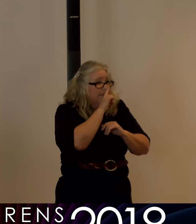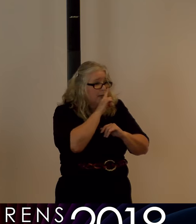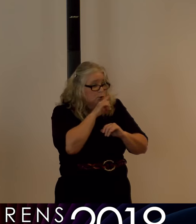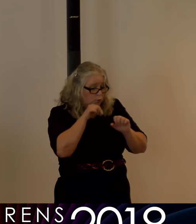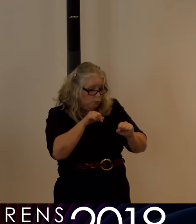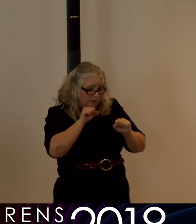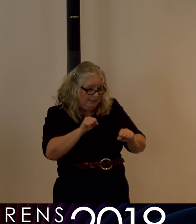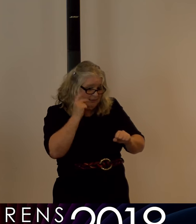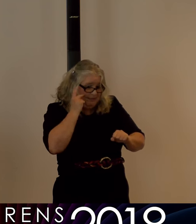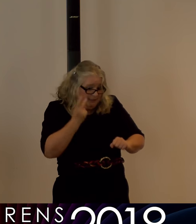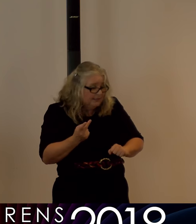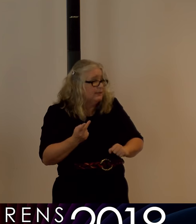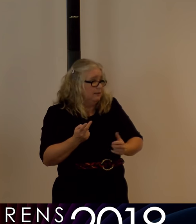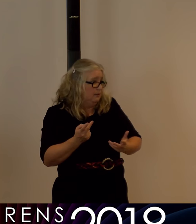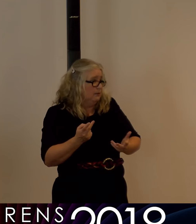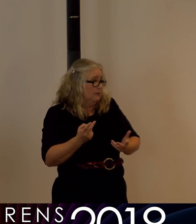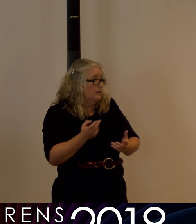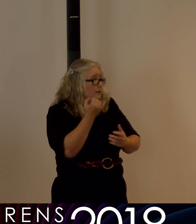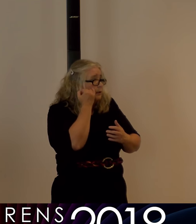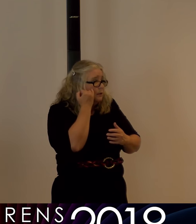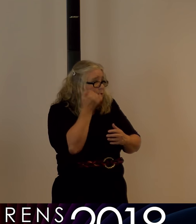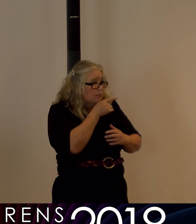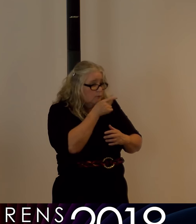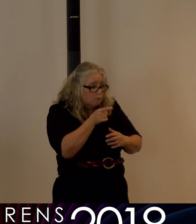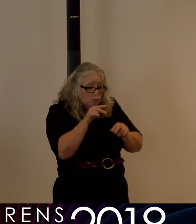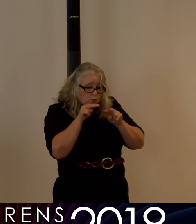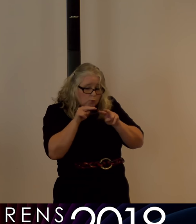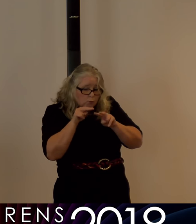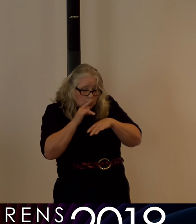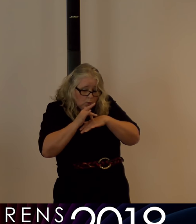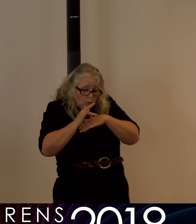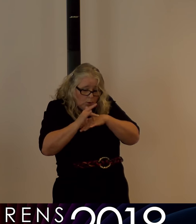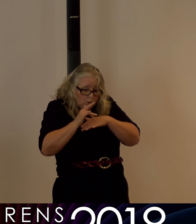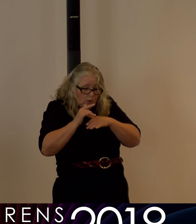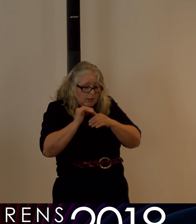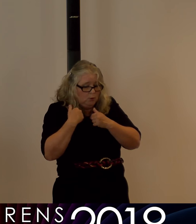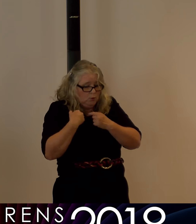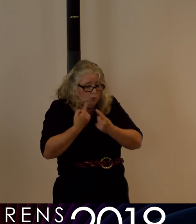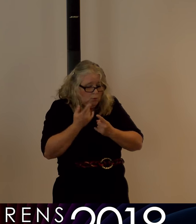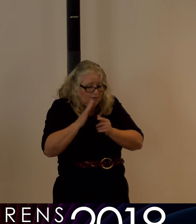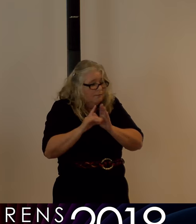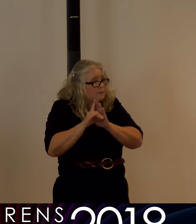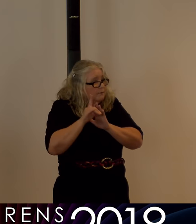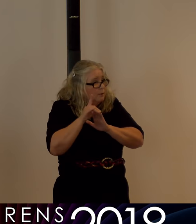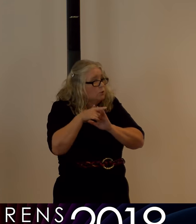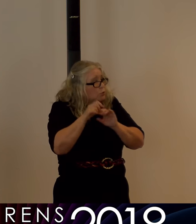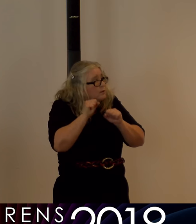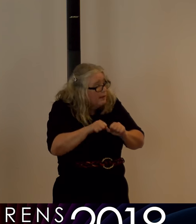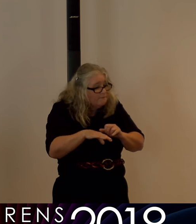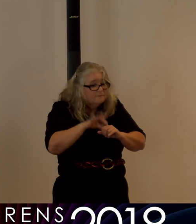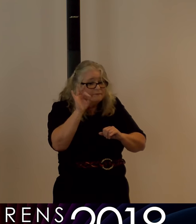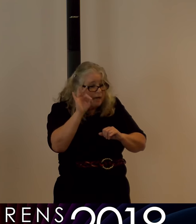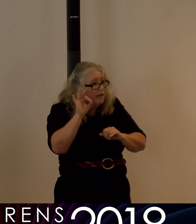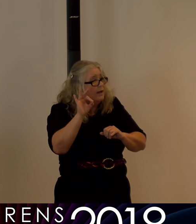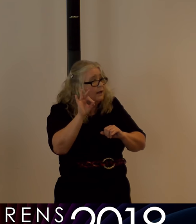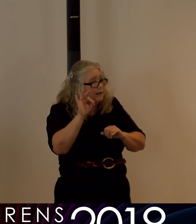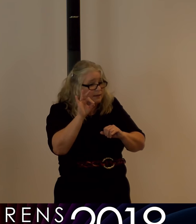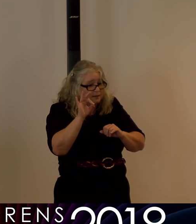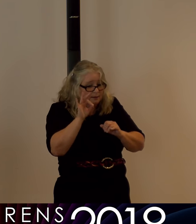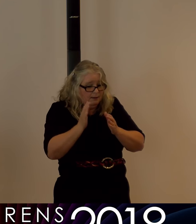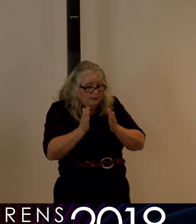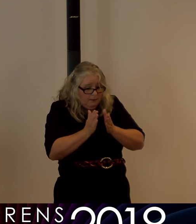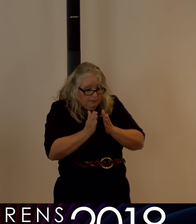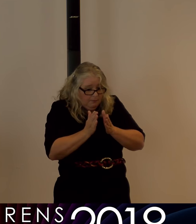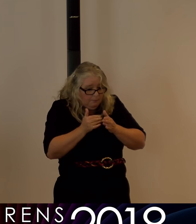mice, if you look early during development, you can find embryos that have both copies of the